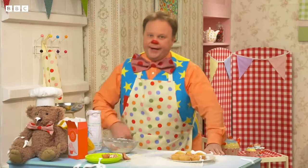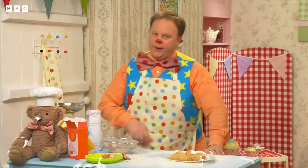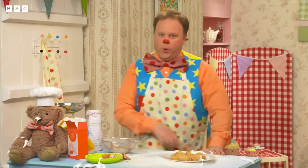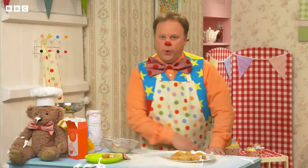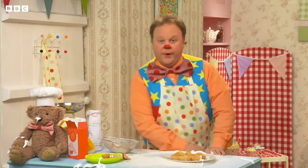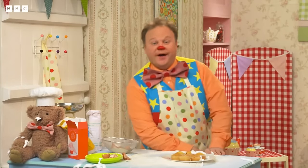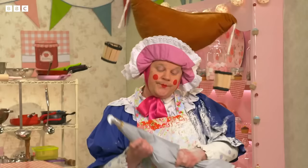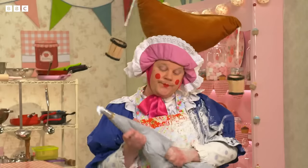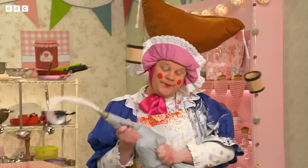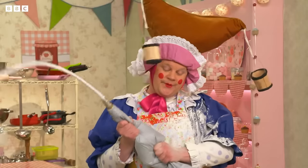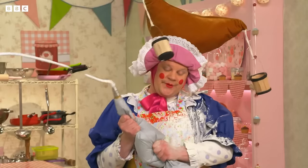You win.